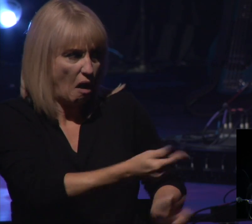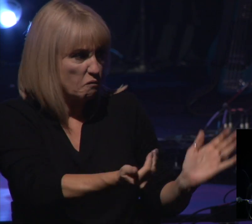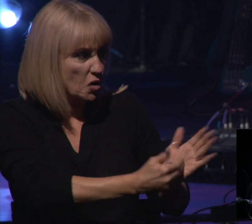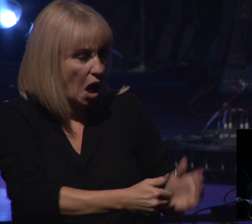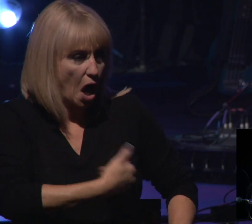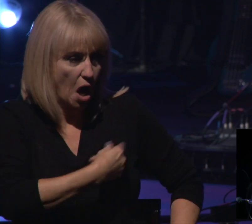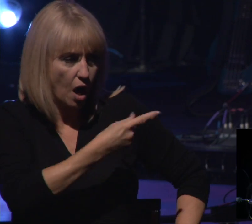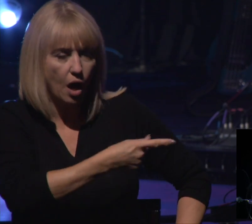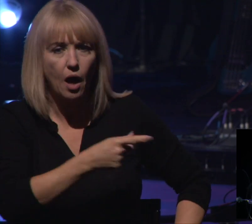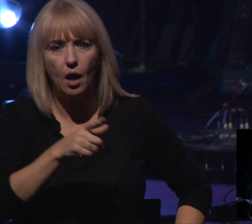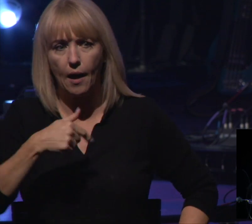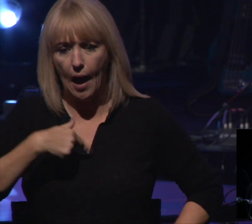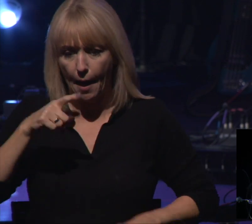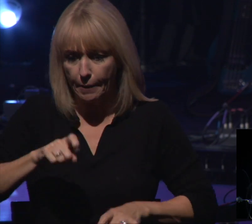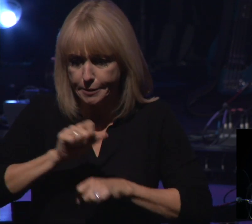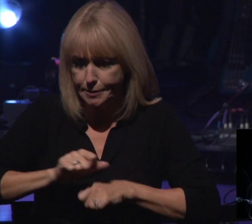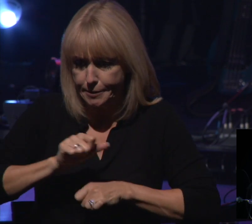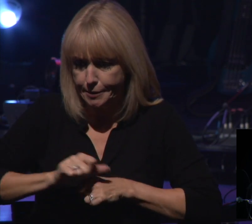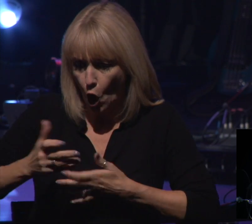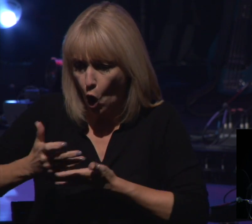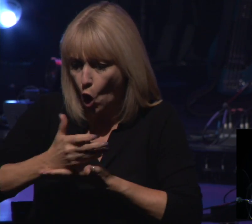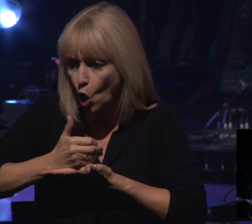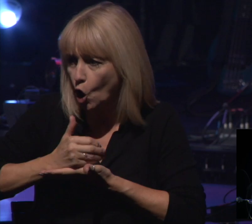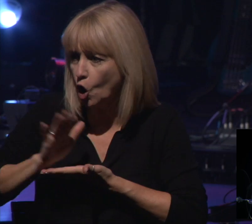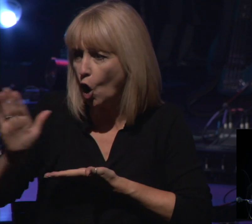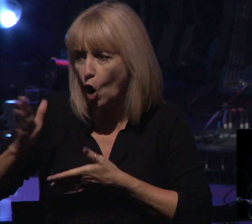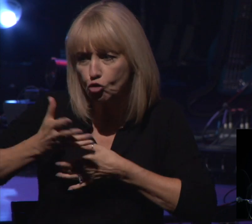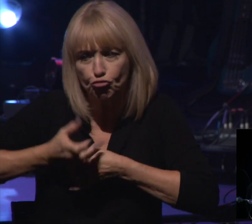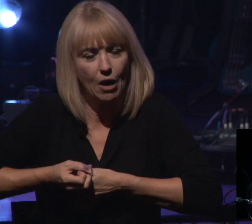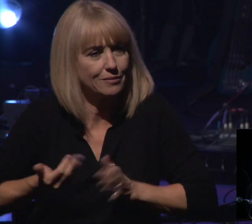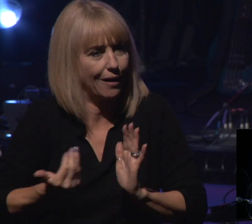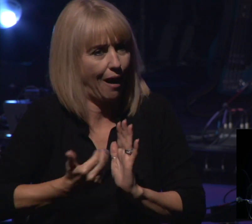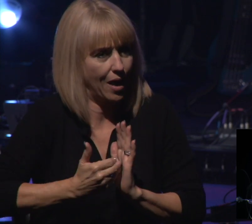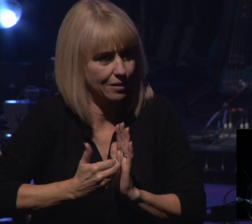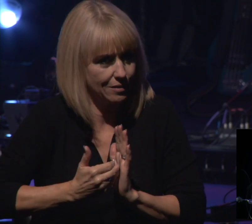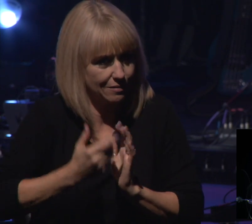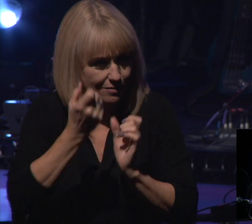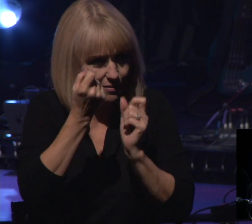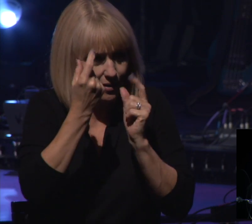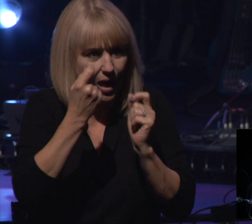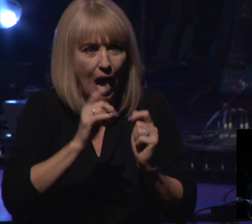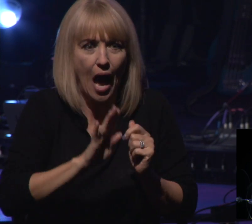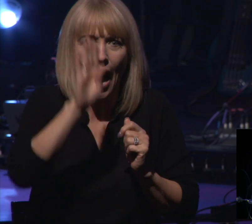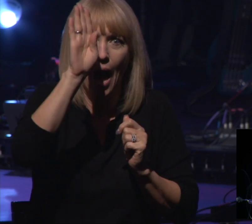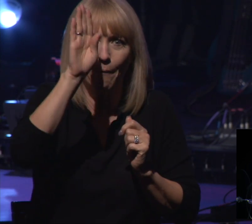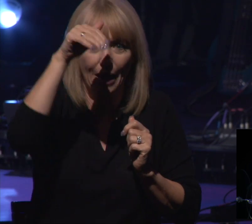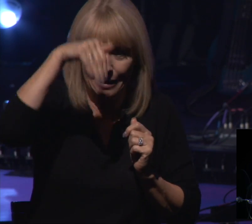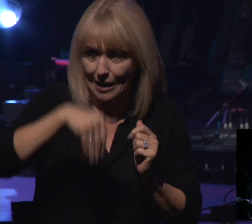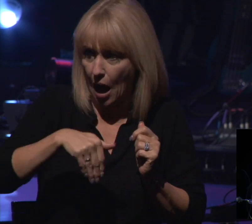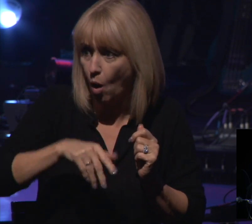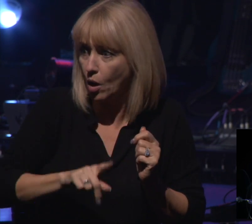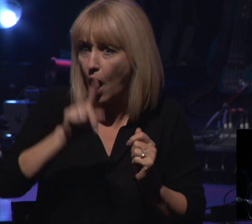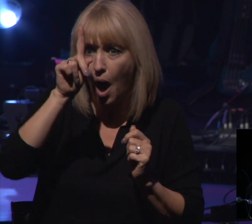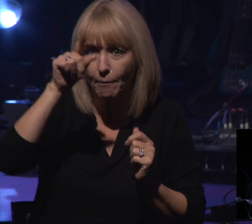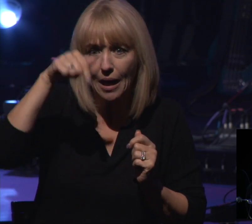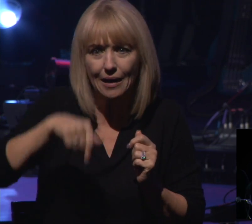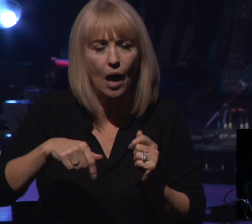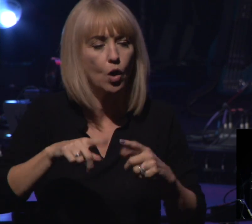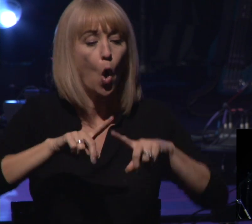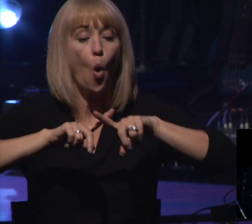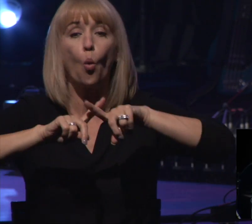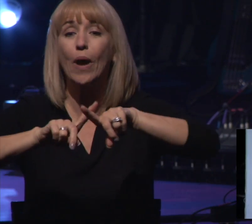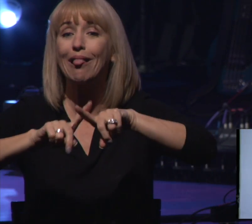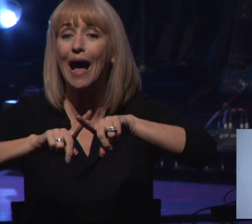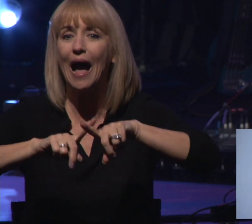anymore. And I have to re-earn my trust. You get the idea? So these can go up and down, right? They do.